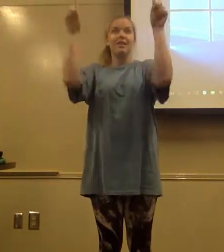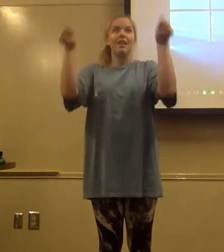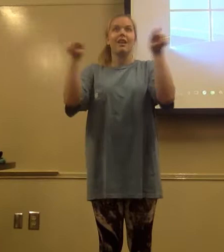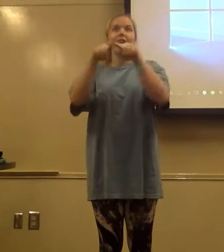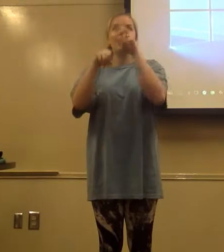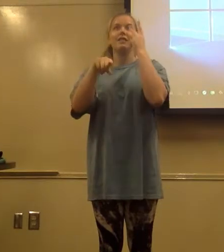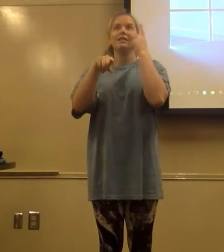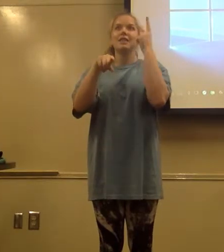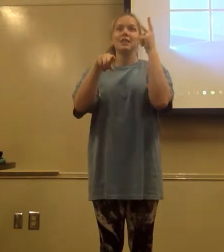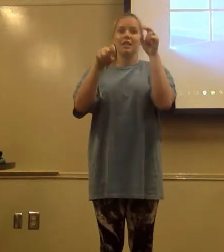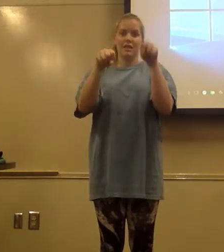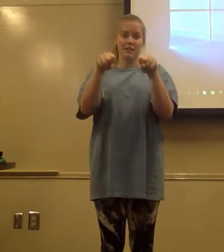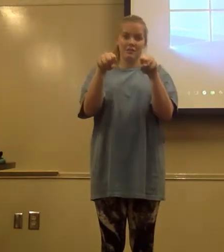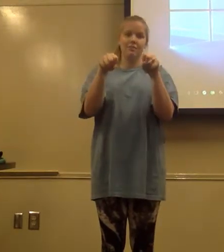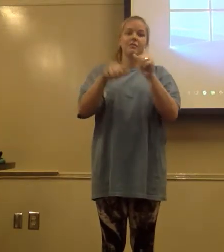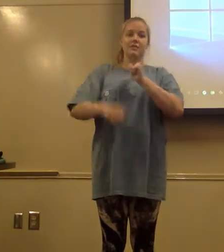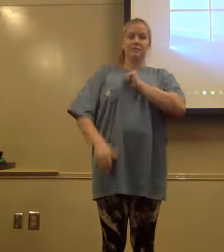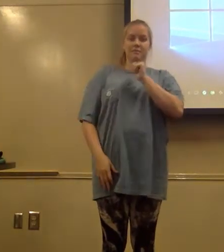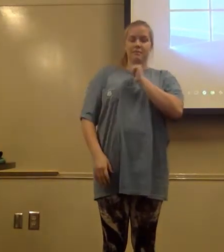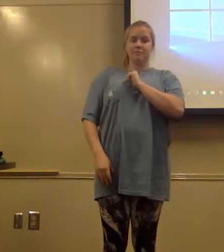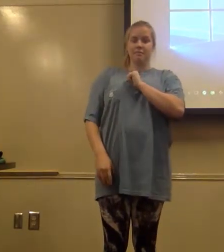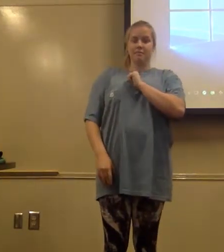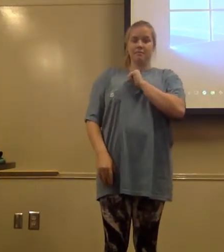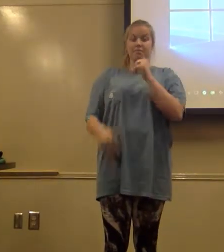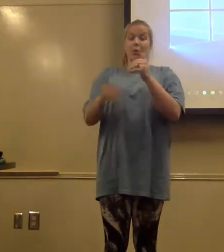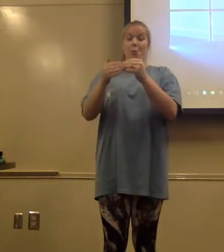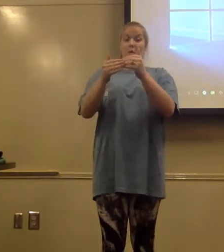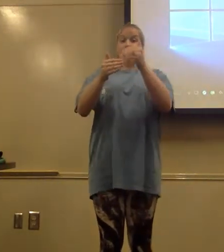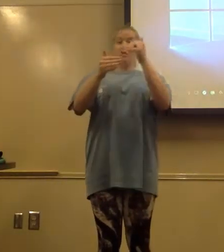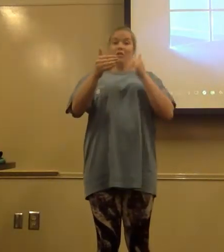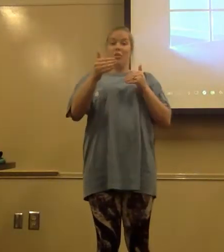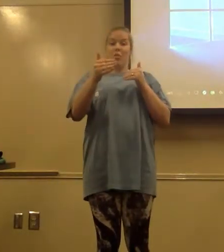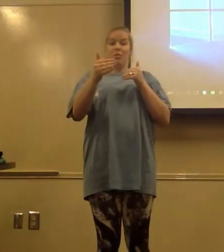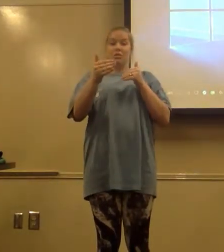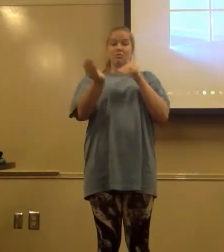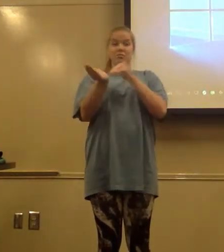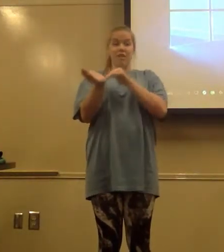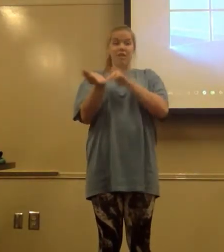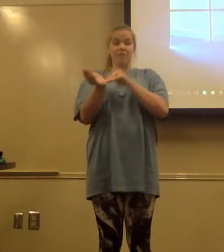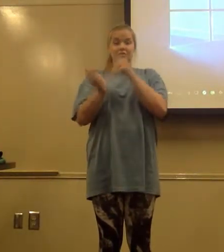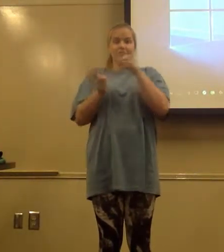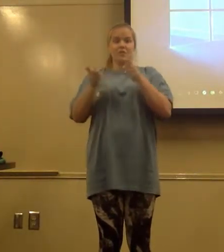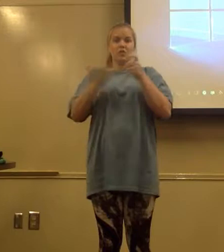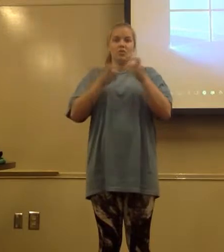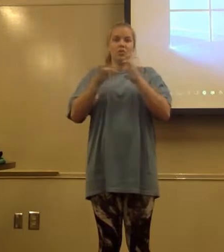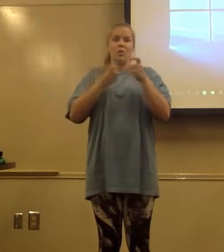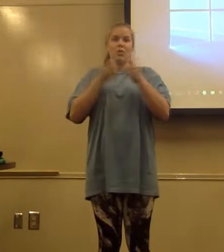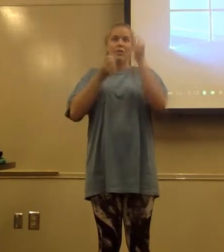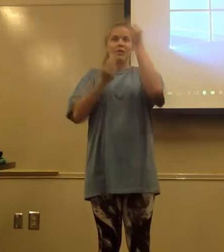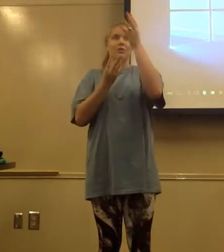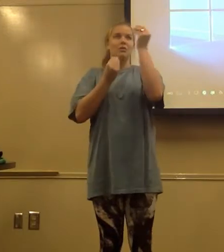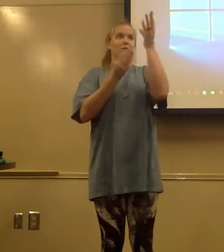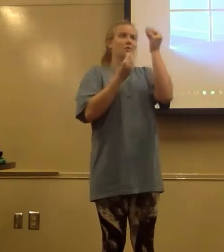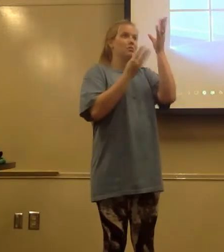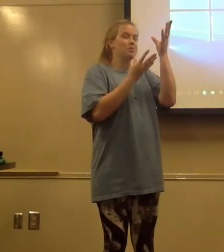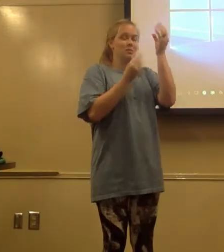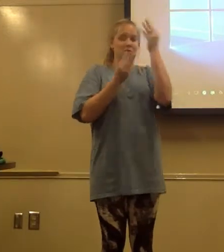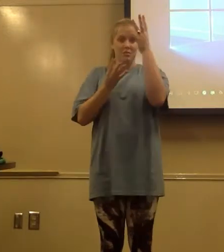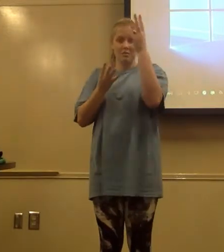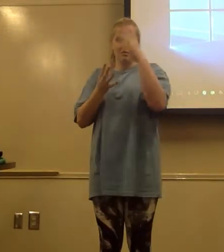the doctors had a monopoly on information about health. And so, Big Pharma, the food industry, all they had to do is get to the doctors.